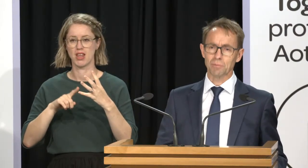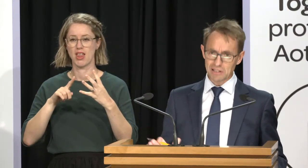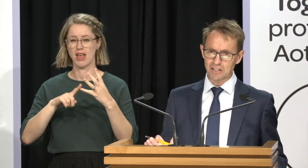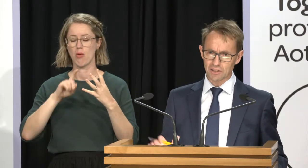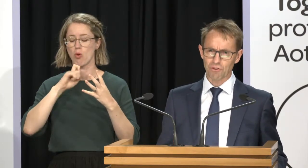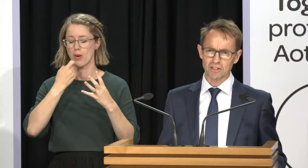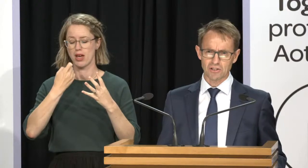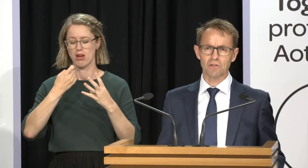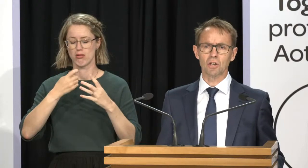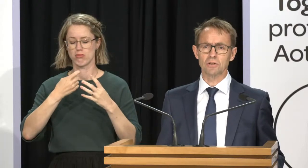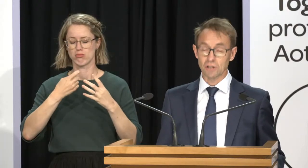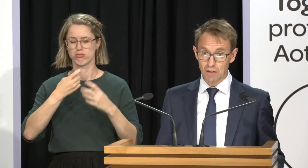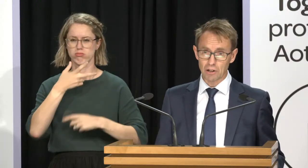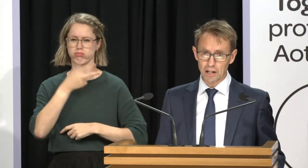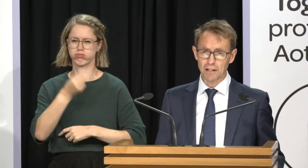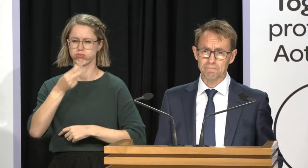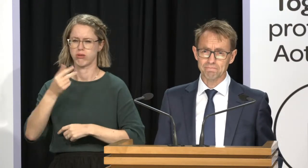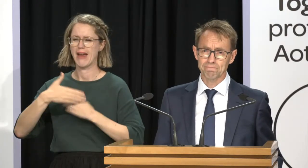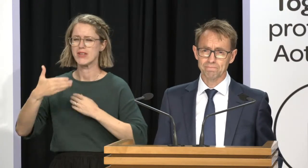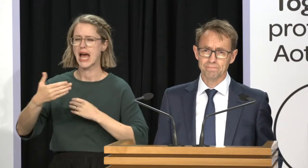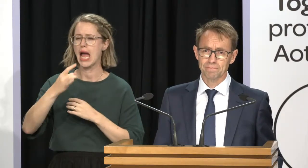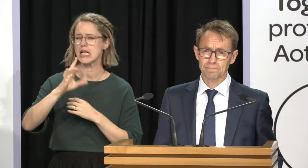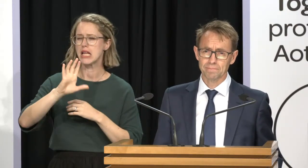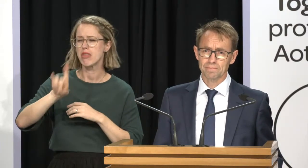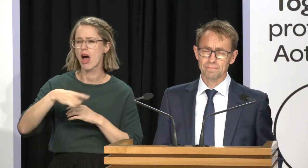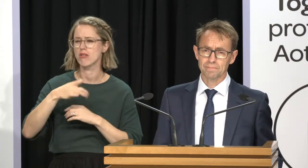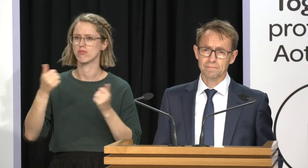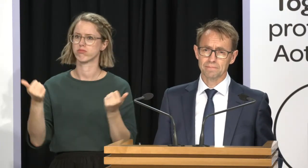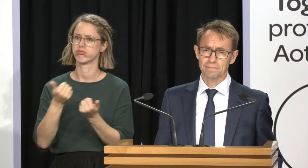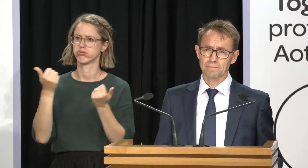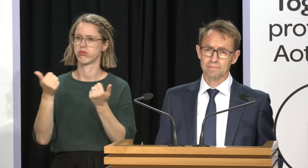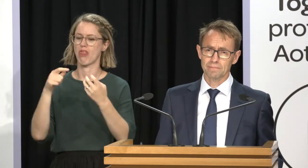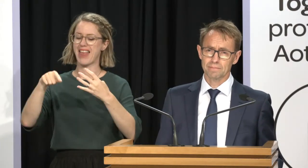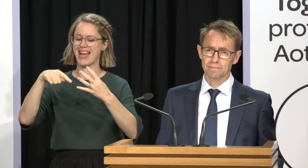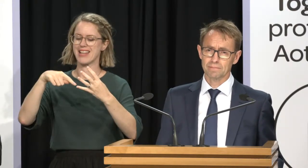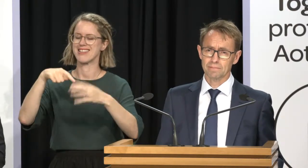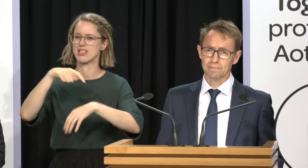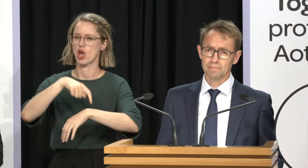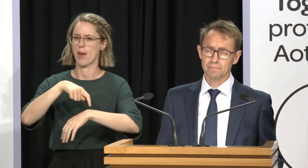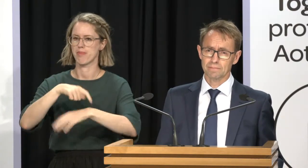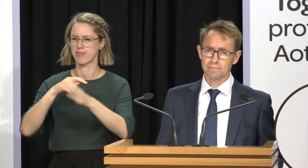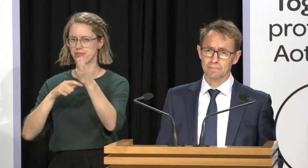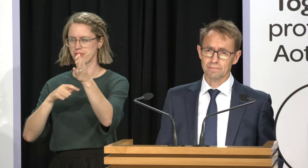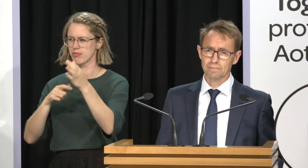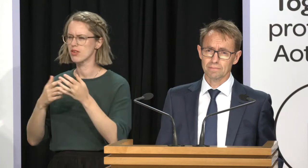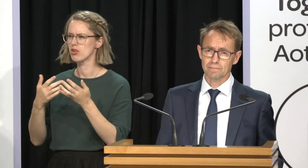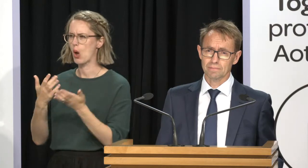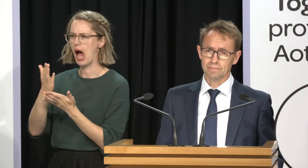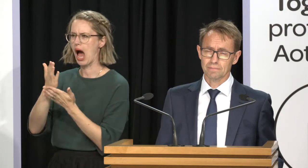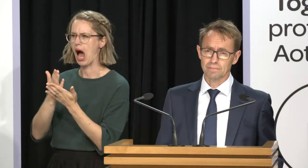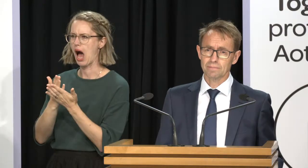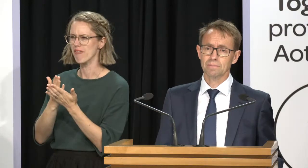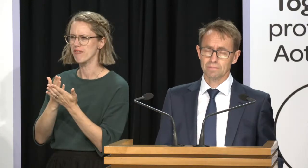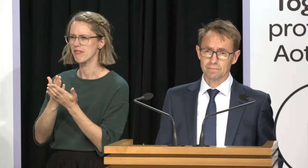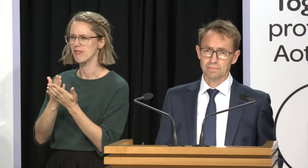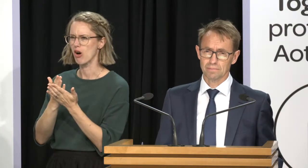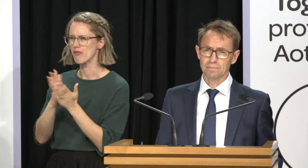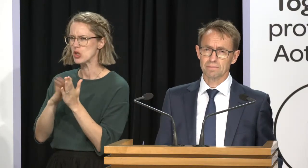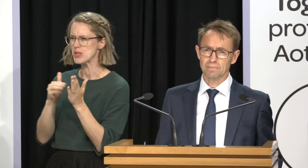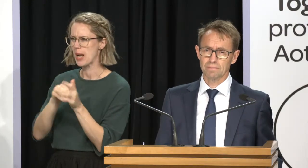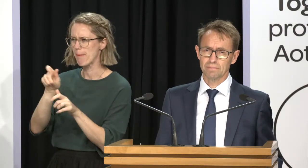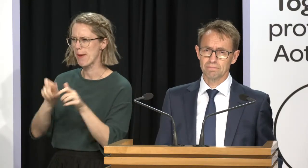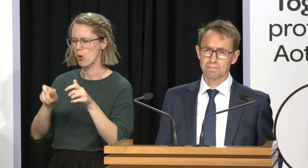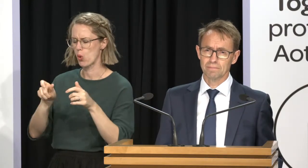thousands, possibly tens of thousands of doses every day. I guess because there's half the population are pretty much in those priority